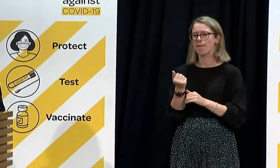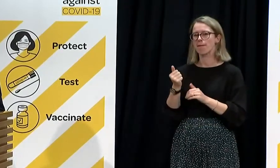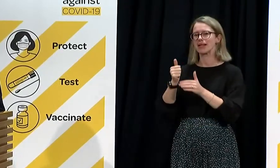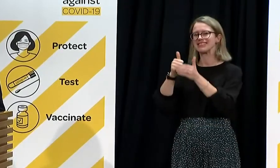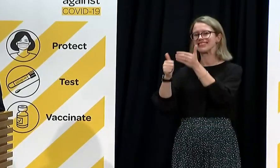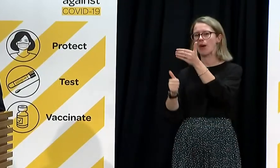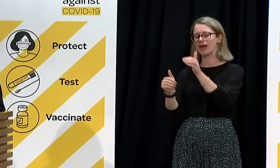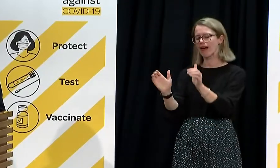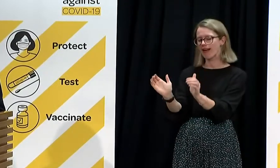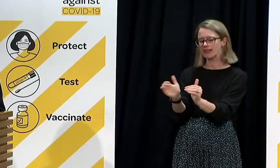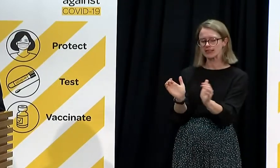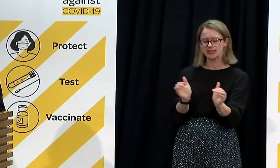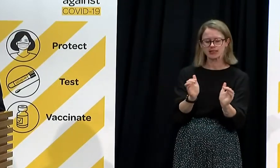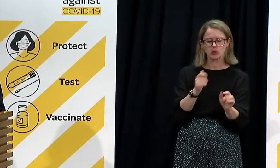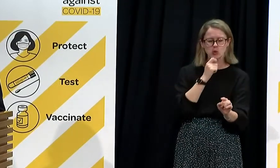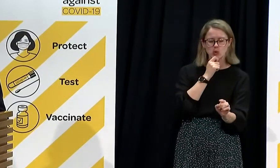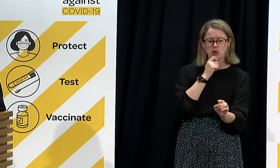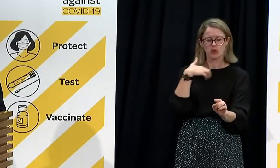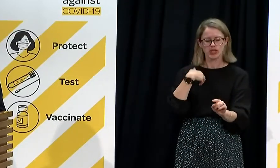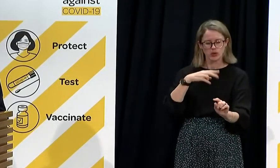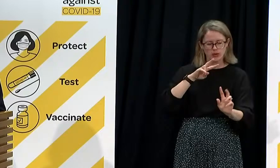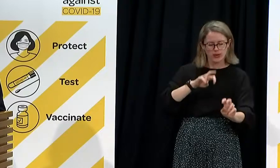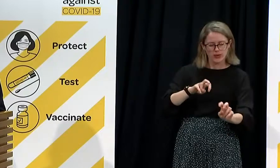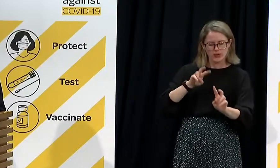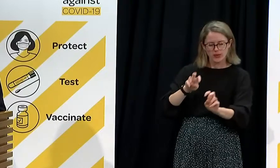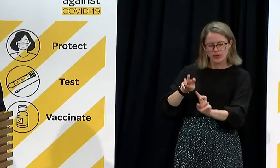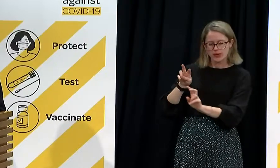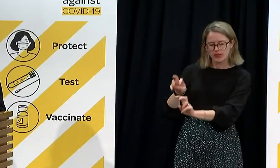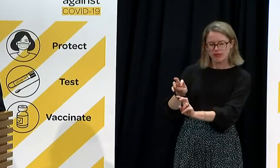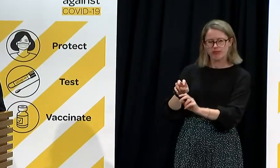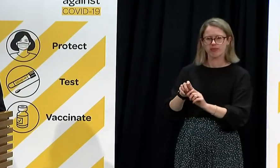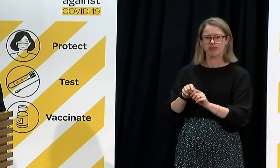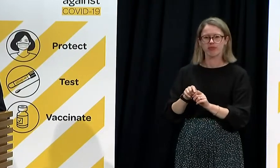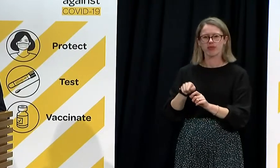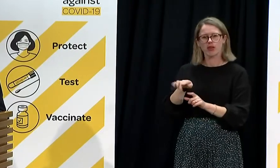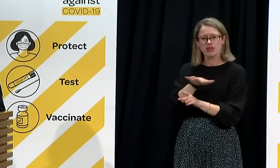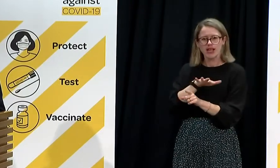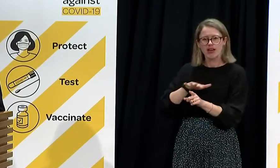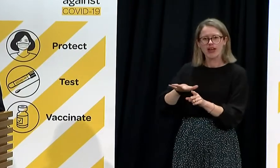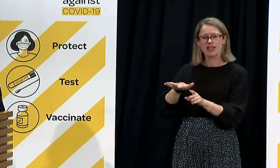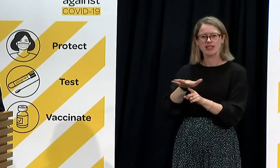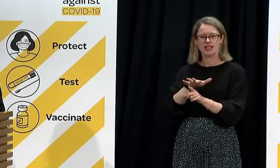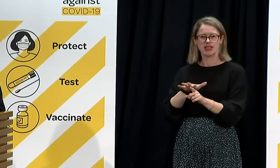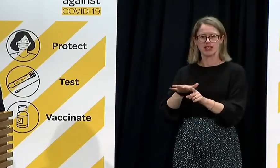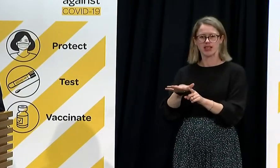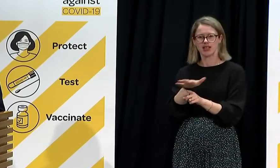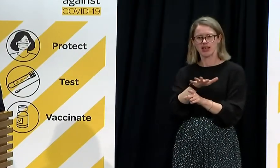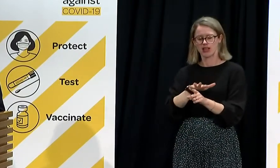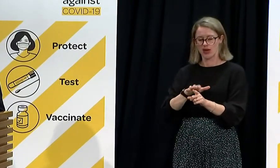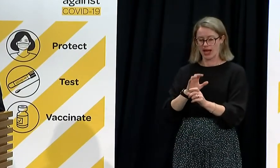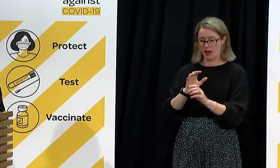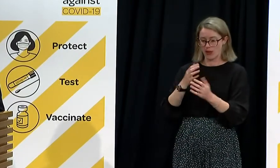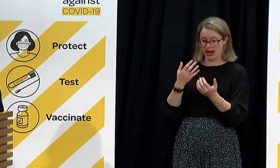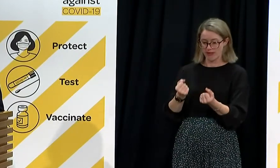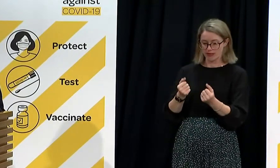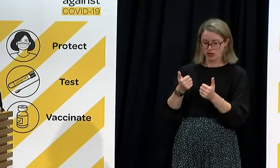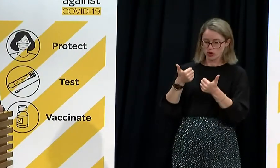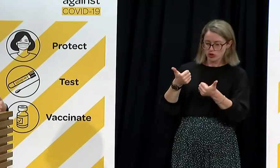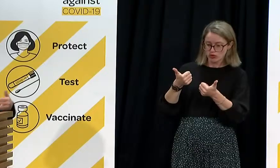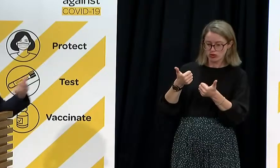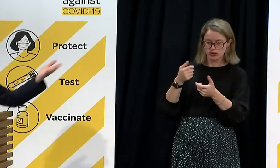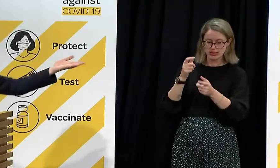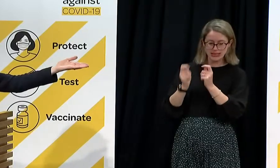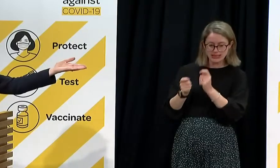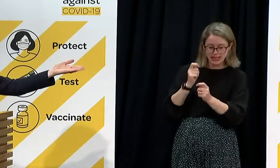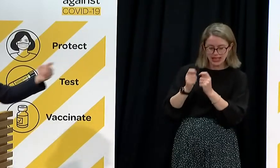continue to want to really focus on those communities, and those are the areas where we have already stood up good testing, surveillance testing, and we have some good